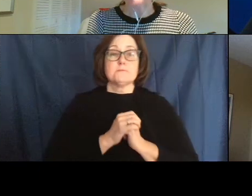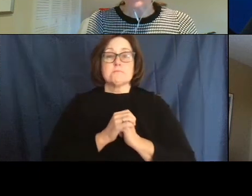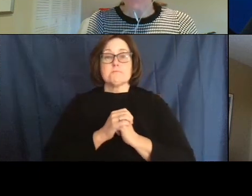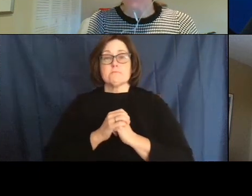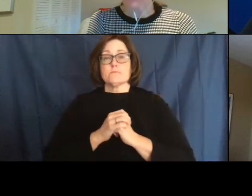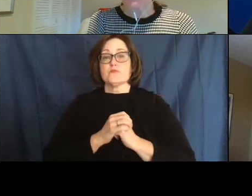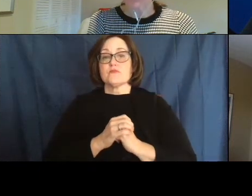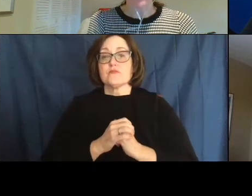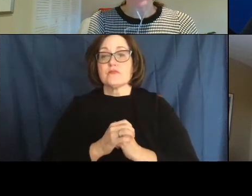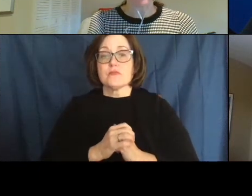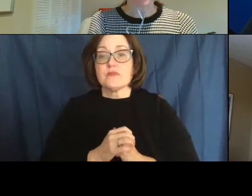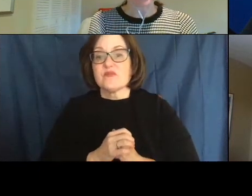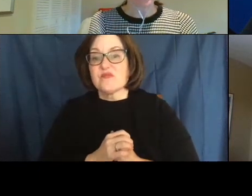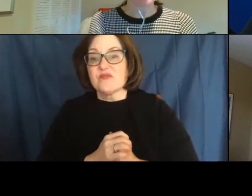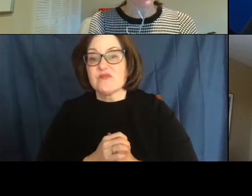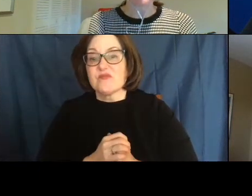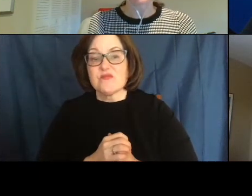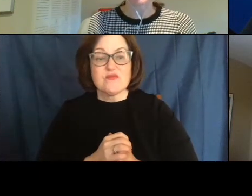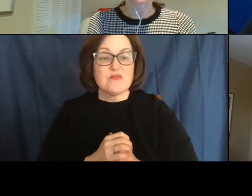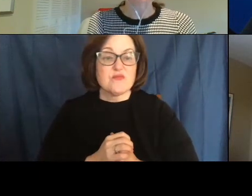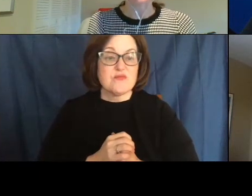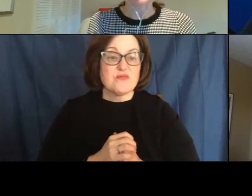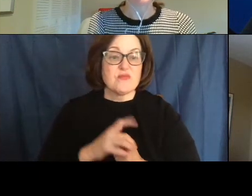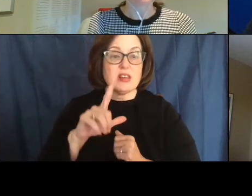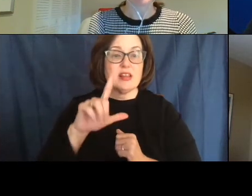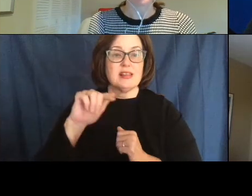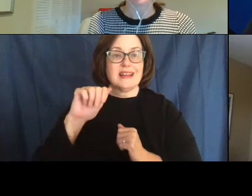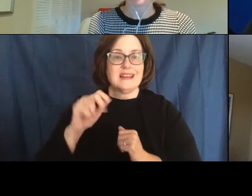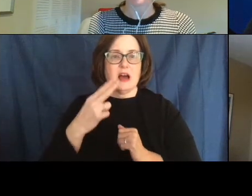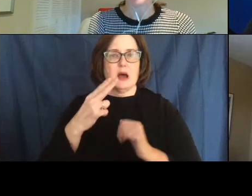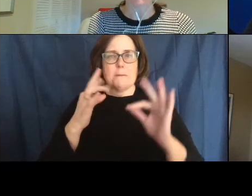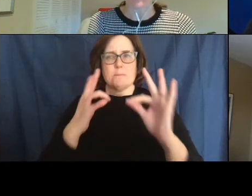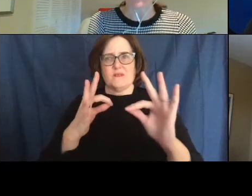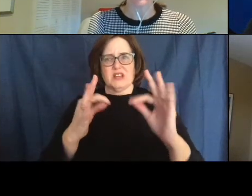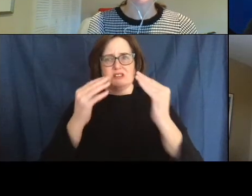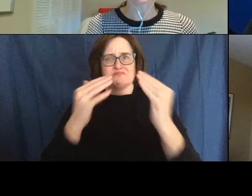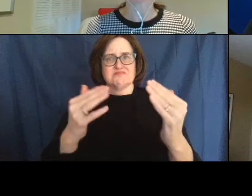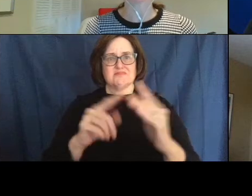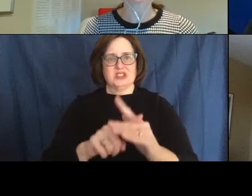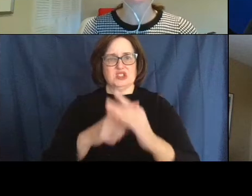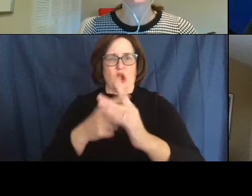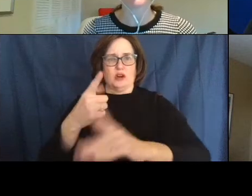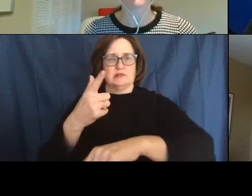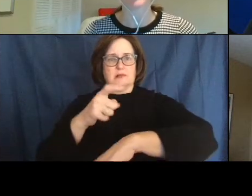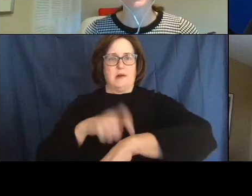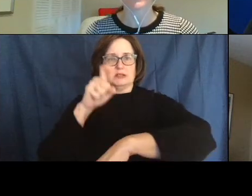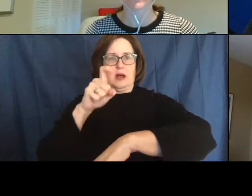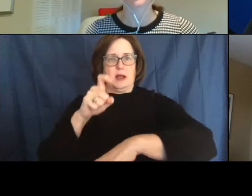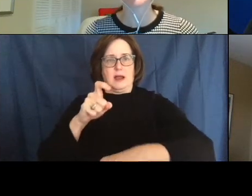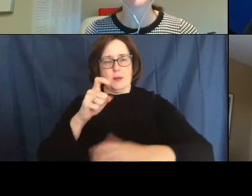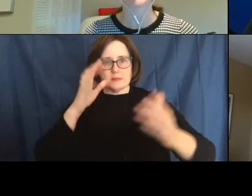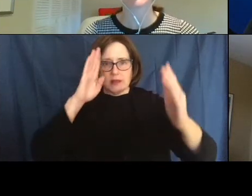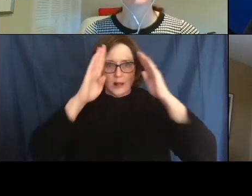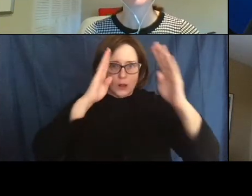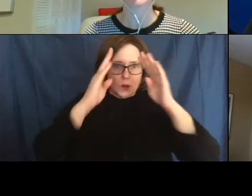So let's go ahead and get started. We're just on time. Hello, everybody. Welcome to day 2 of the Play